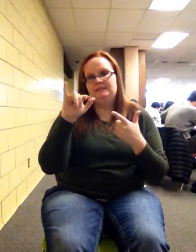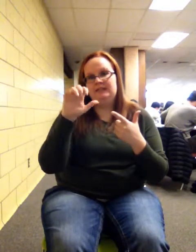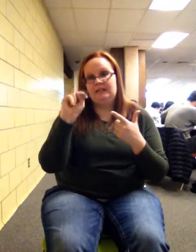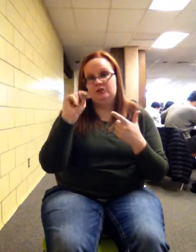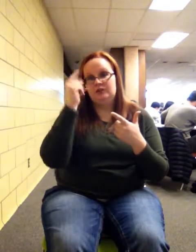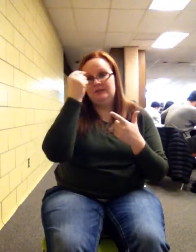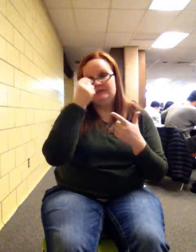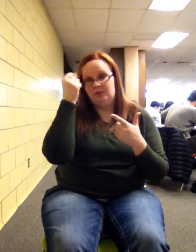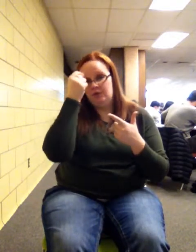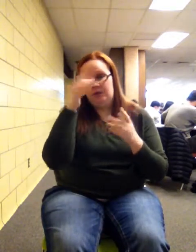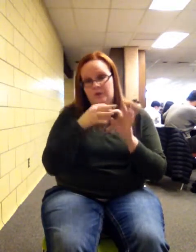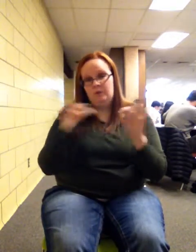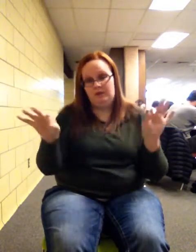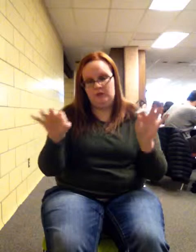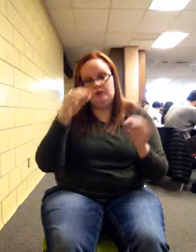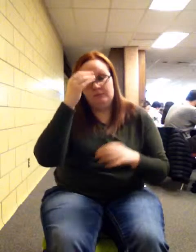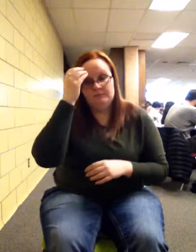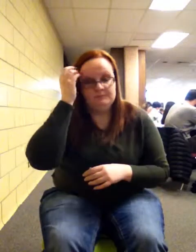So in the book, if you've already done the reading,